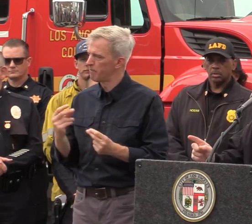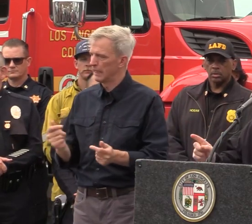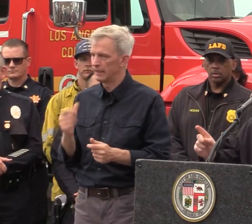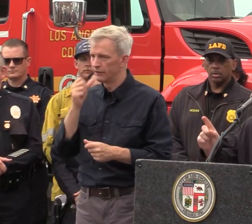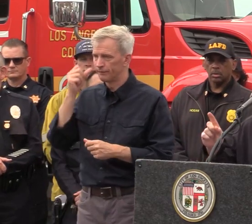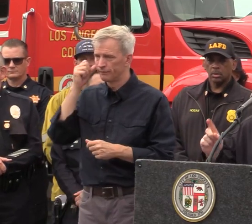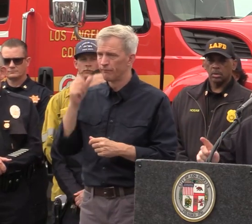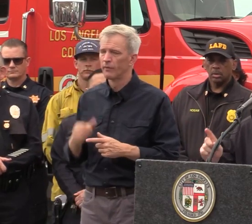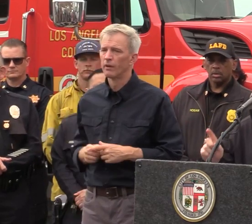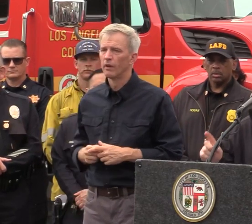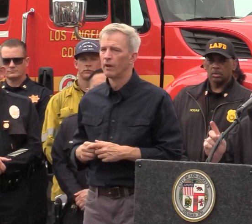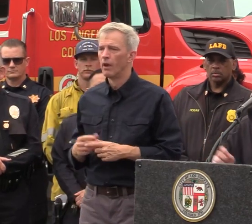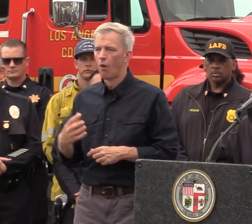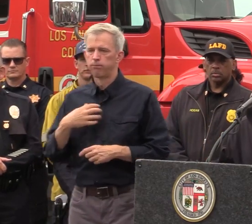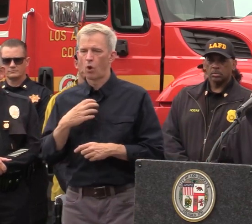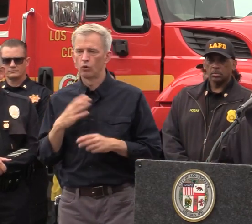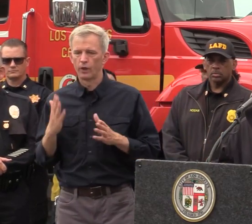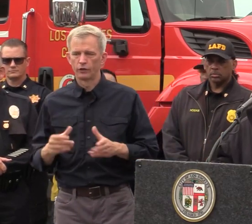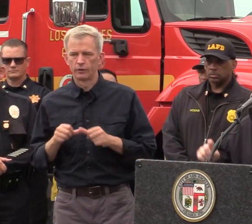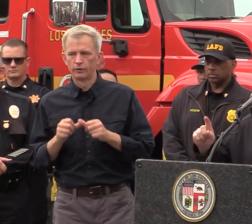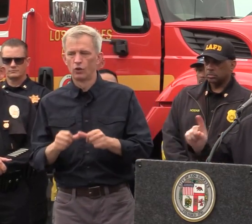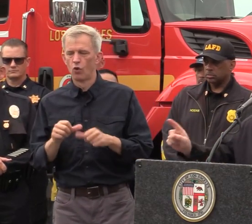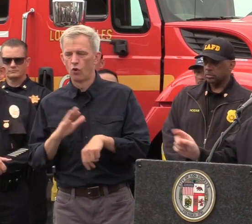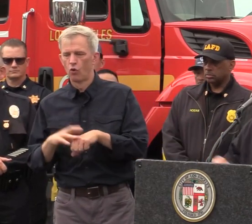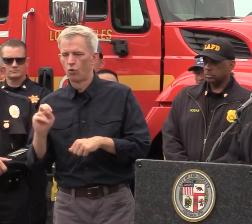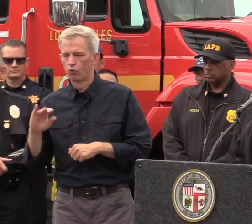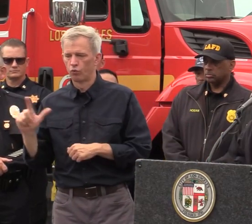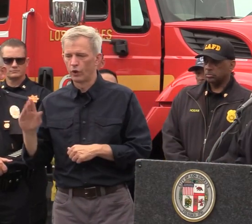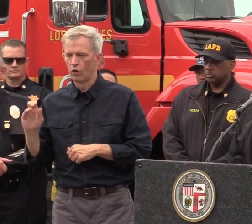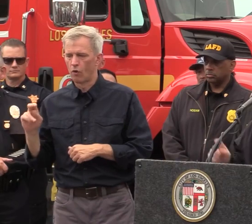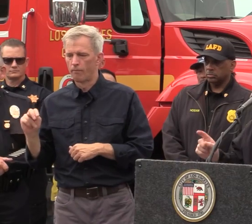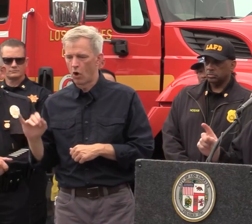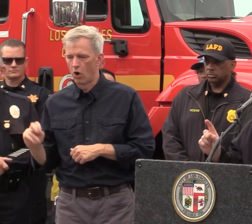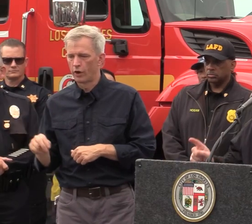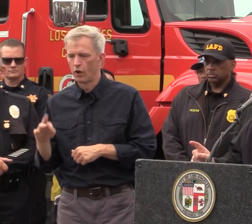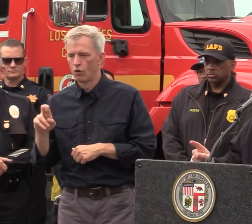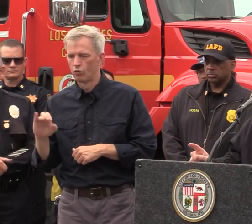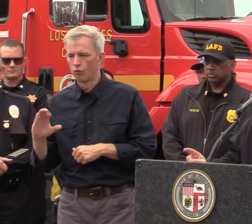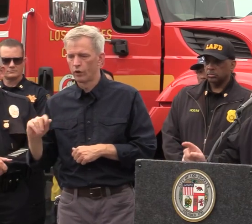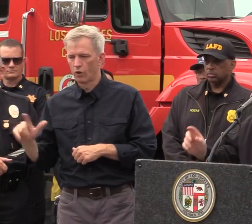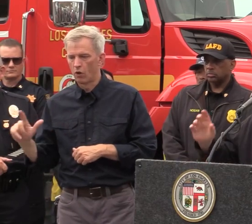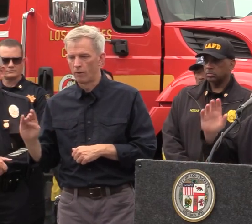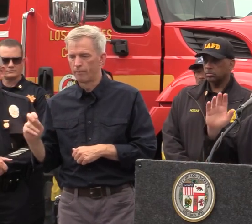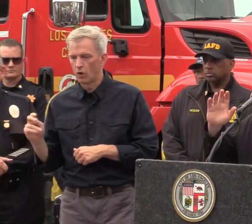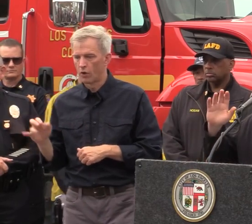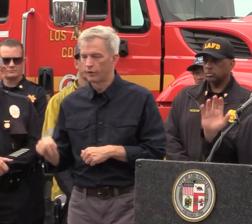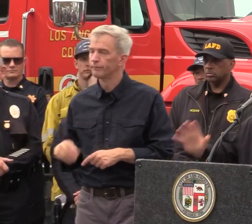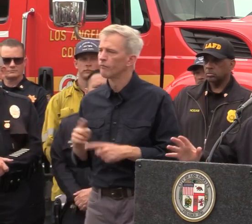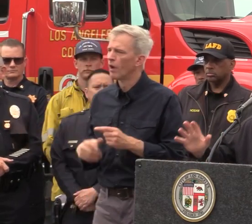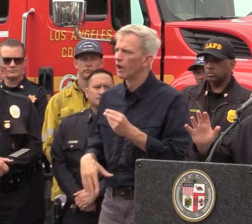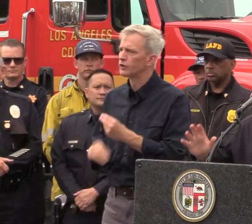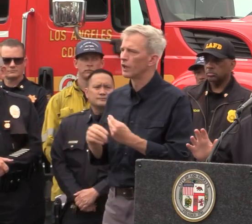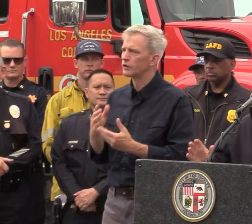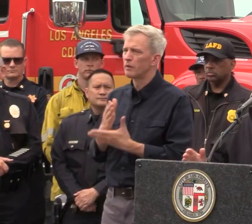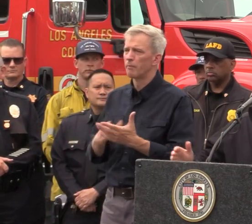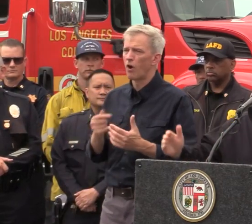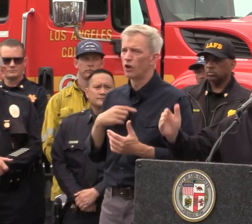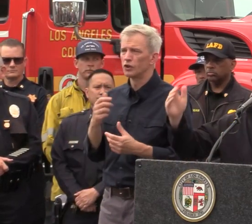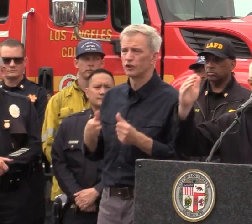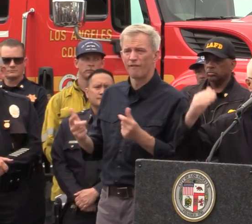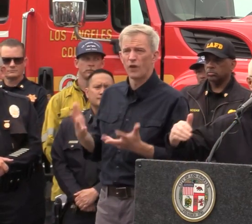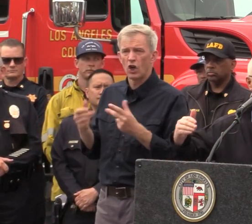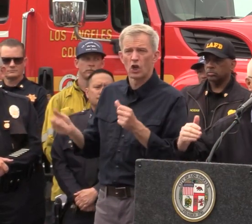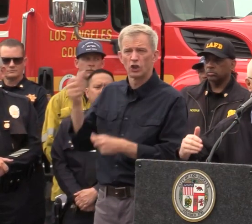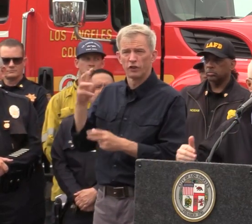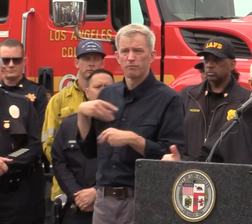For tips on how to be prepared, in addition to the resources the chief provided, there is a detailed explanation